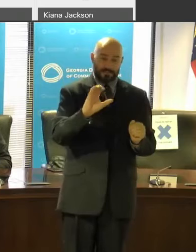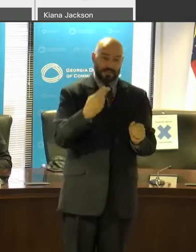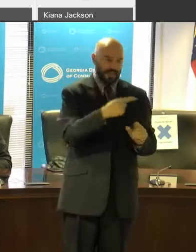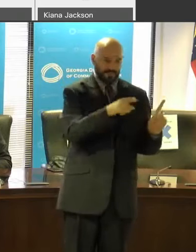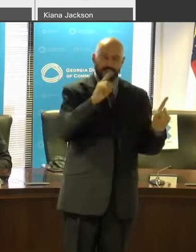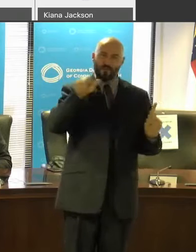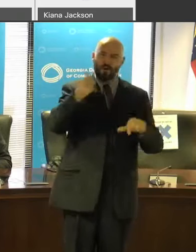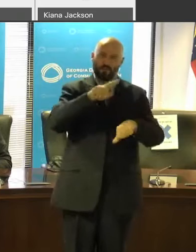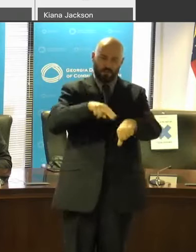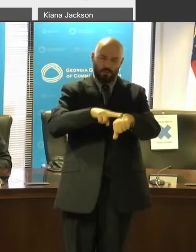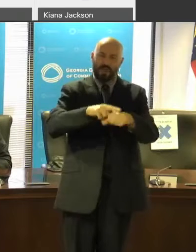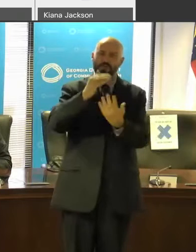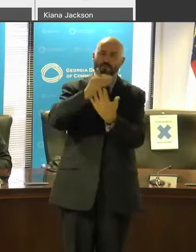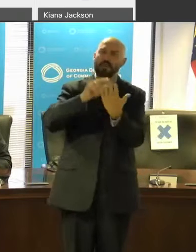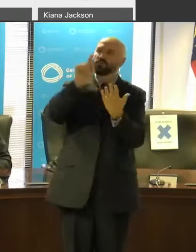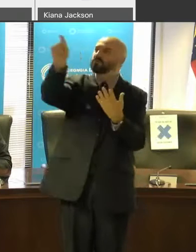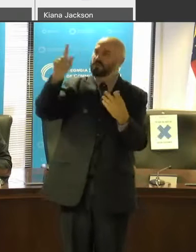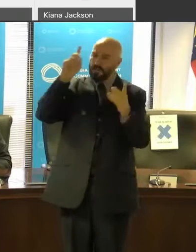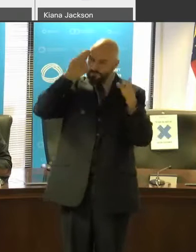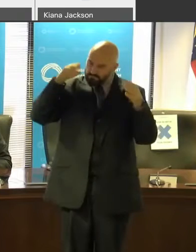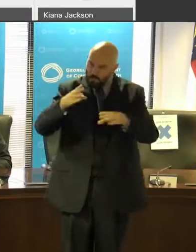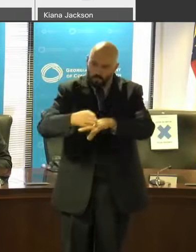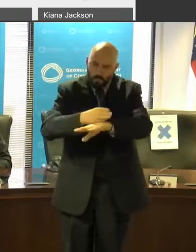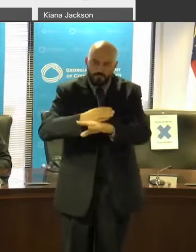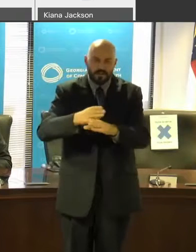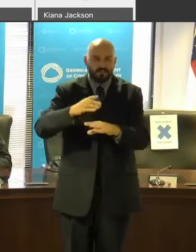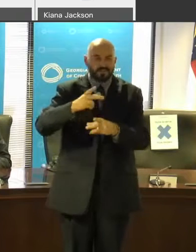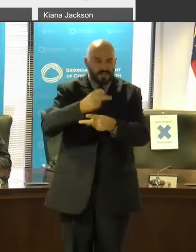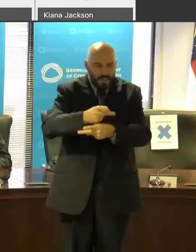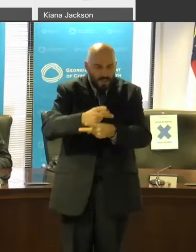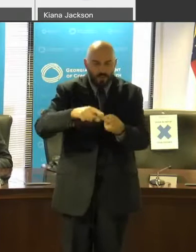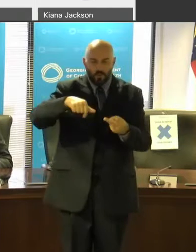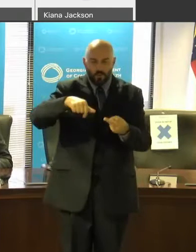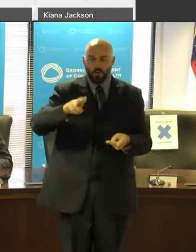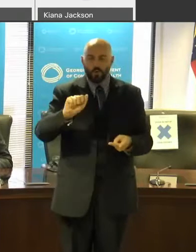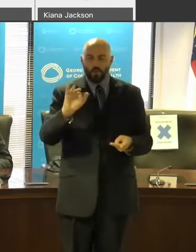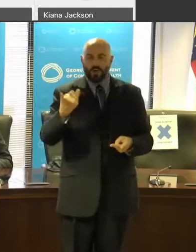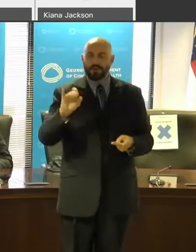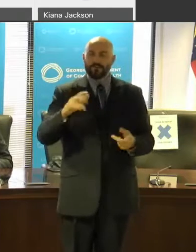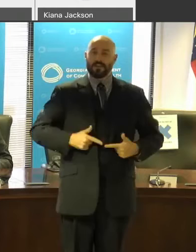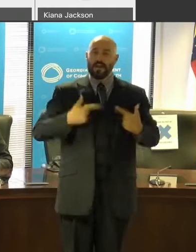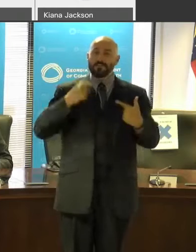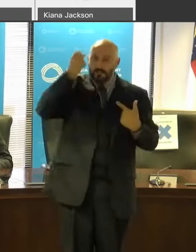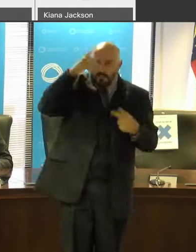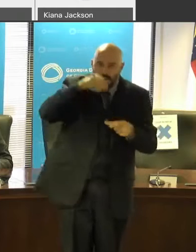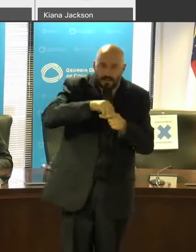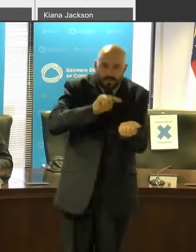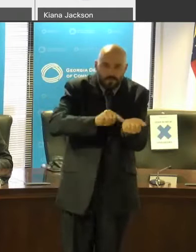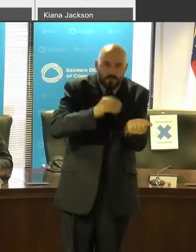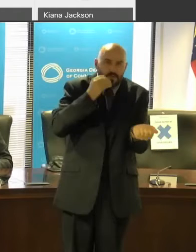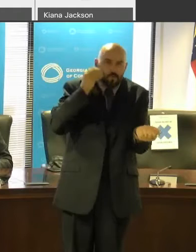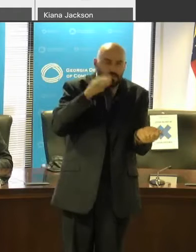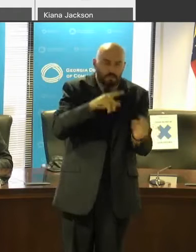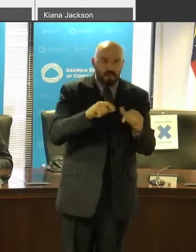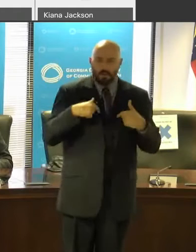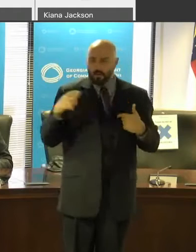improving quality of care and quality of life in nursing homes. DCH will at this time focus on the 2 quality awards listed in the